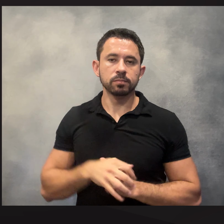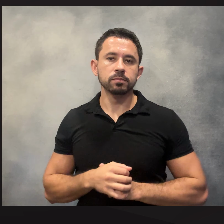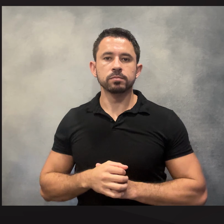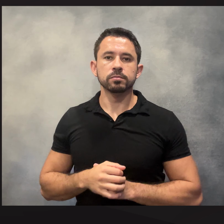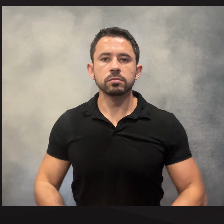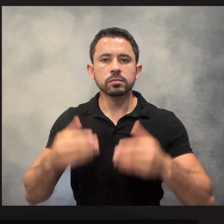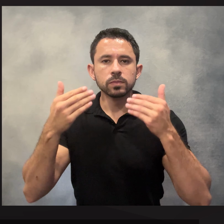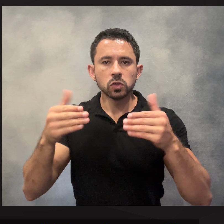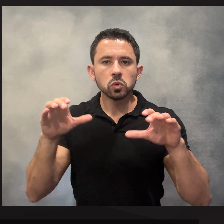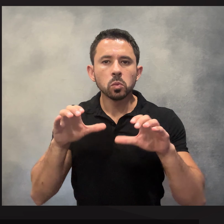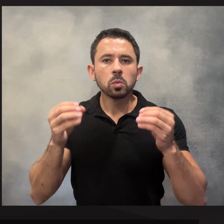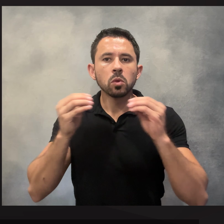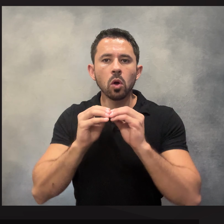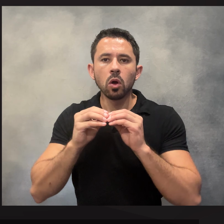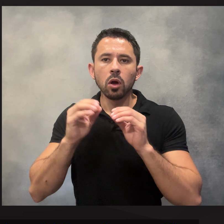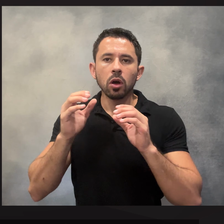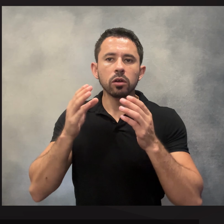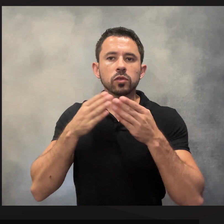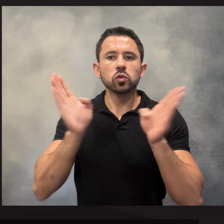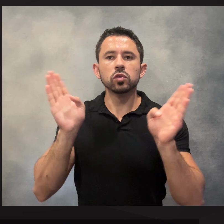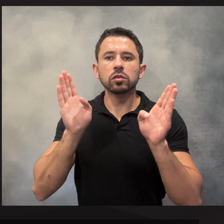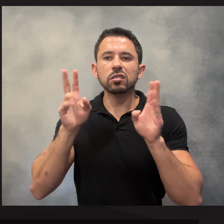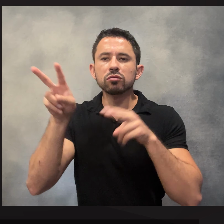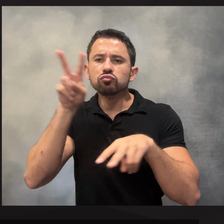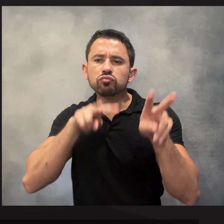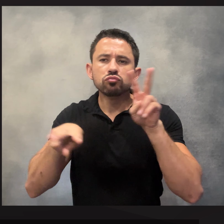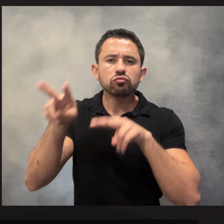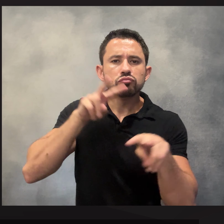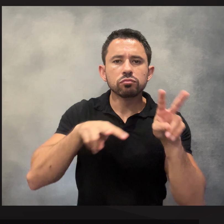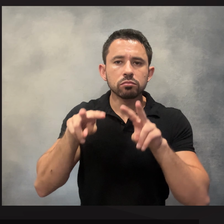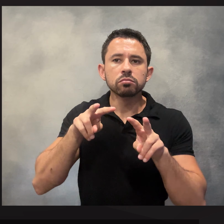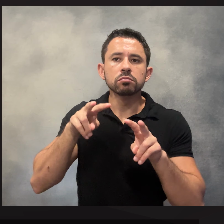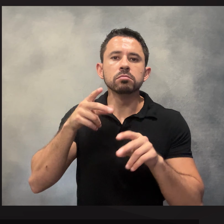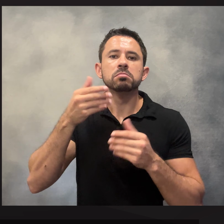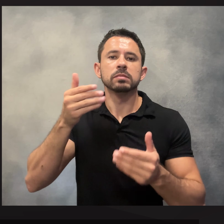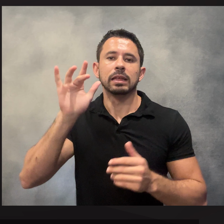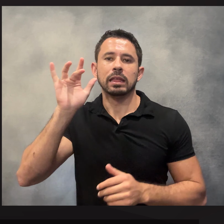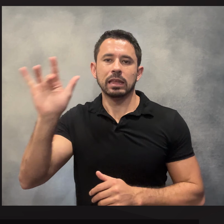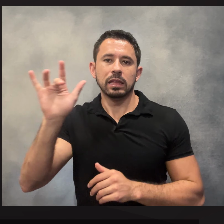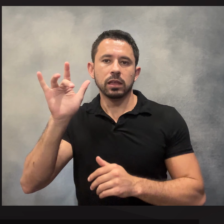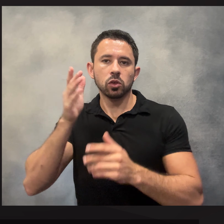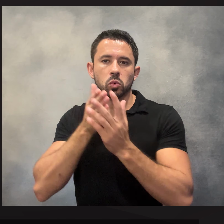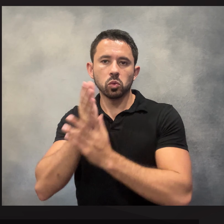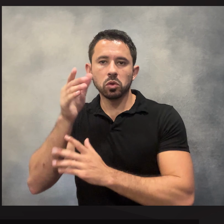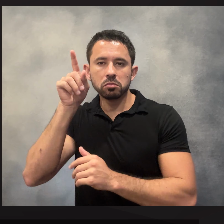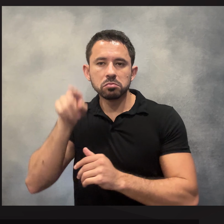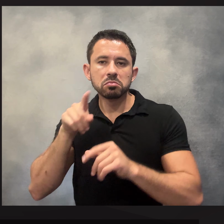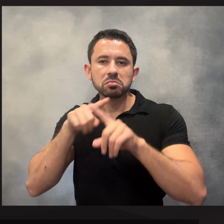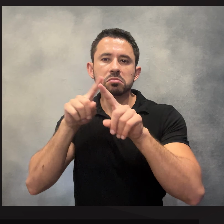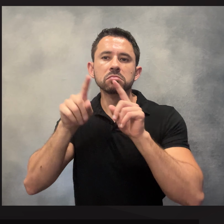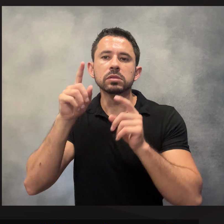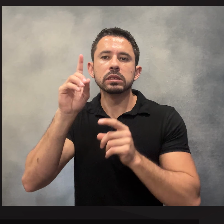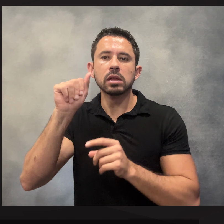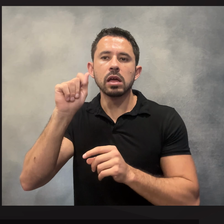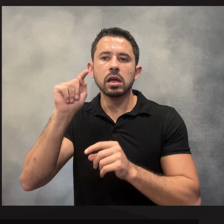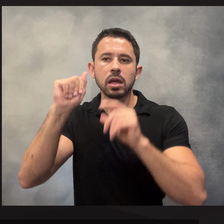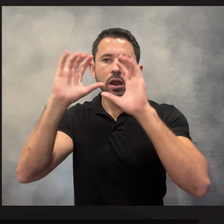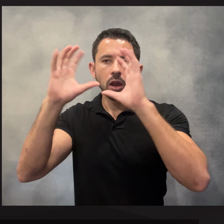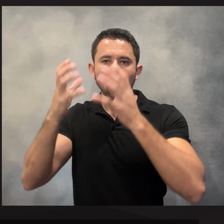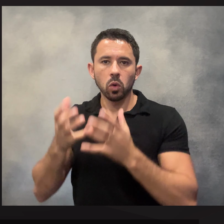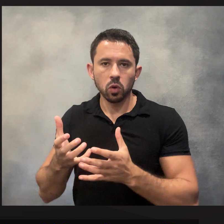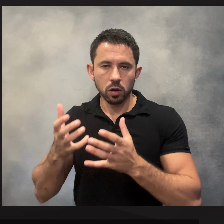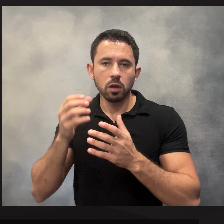To do some more general browsing, click through some of the data categories or click the search icon to search by